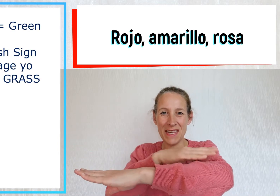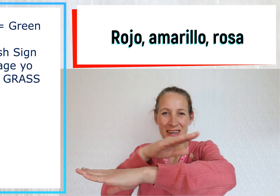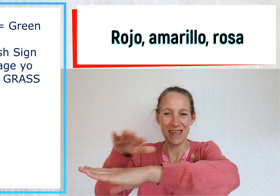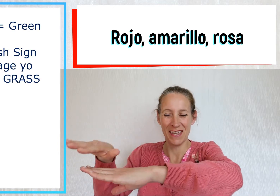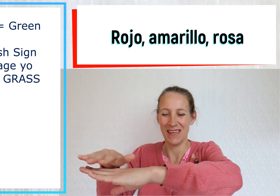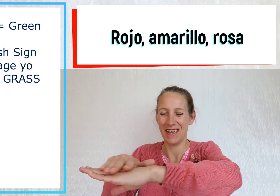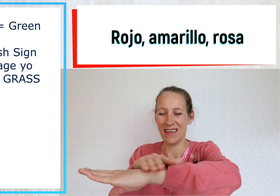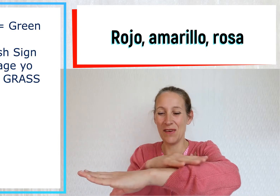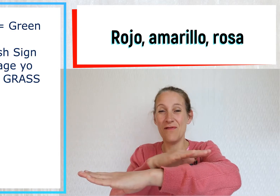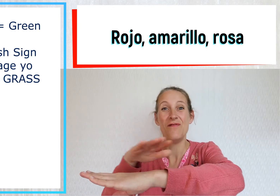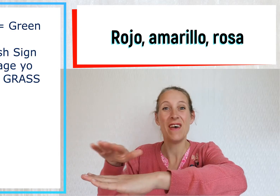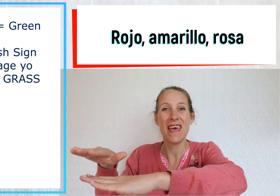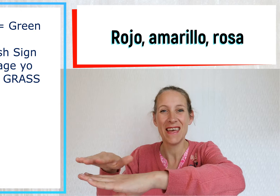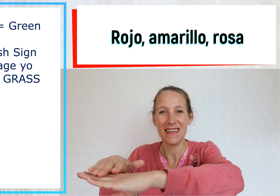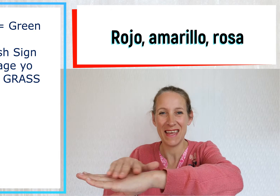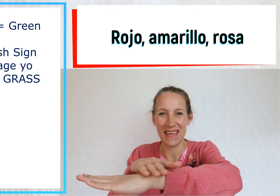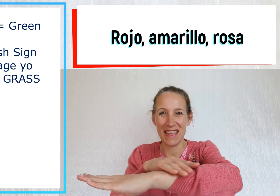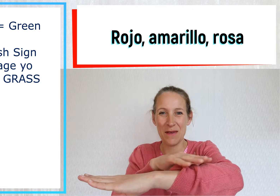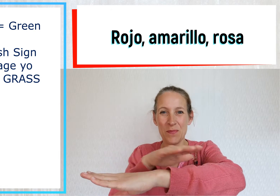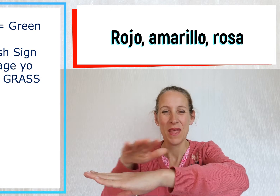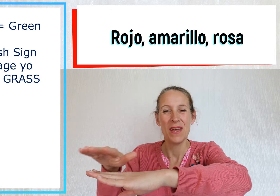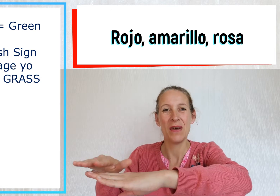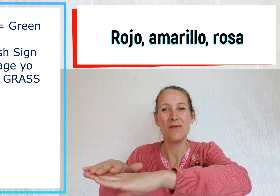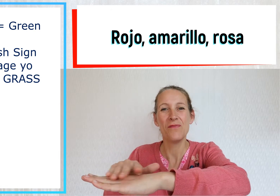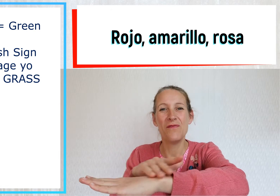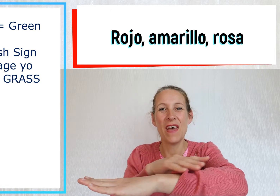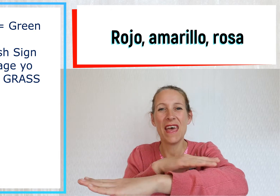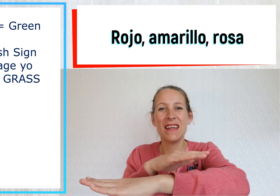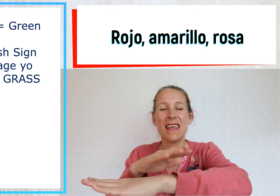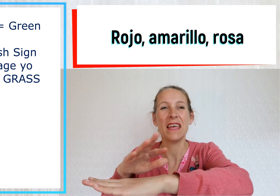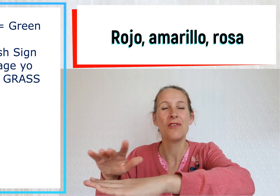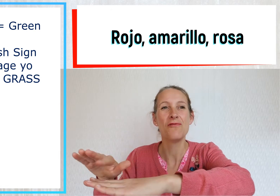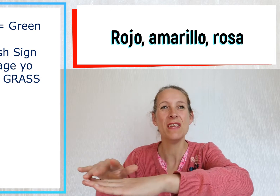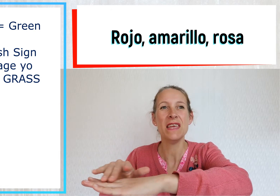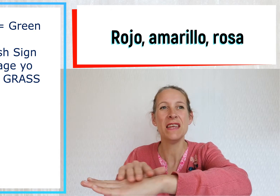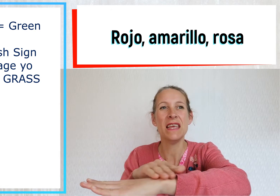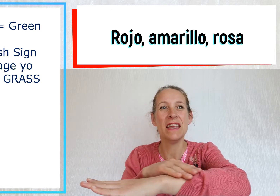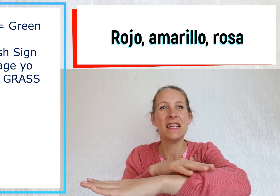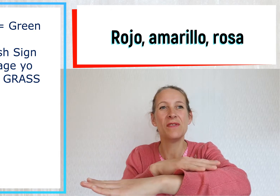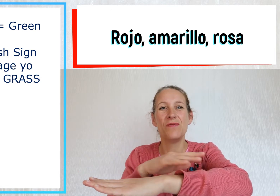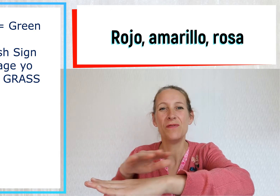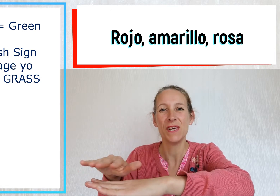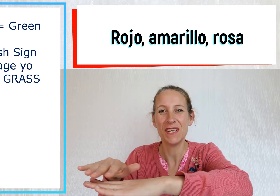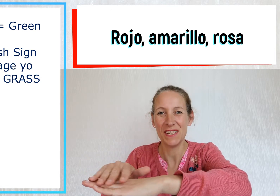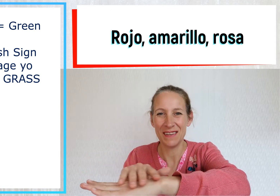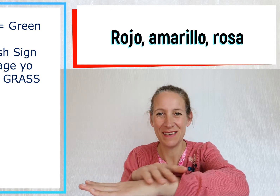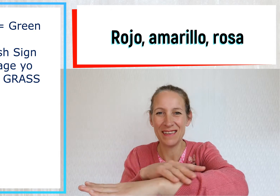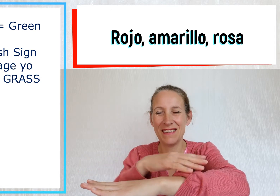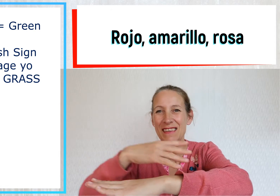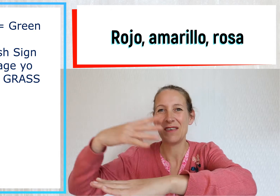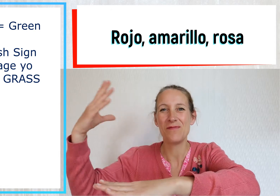Green, verde. Now, verde, green is verdant, isn't it?